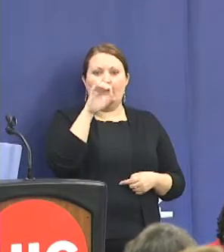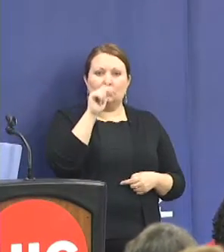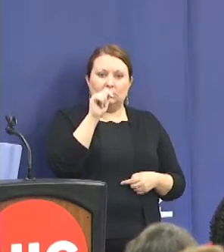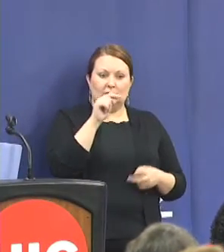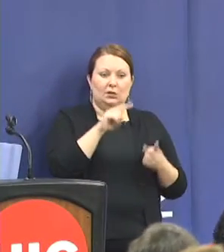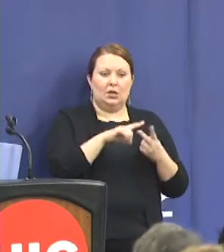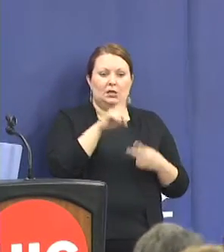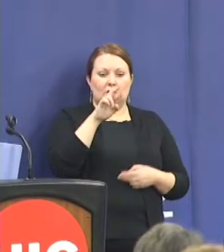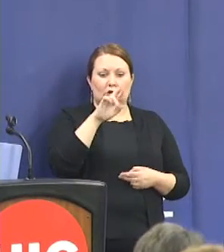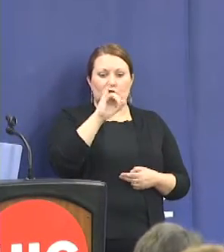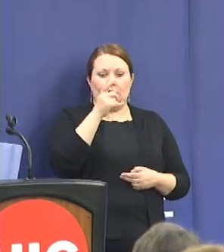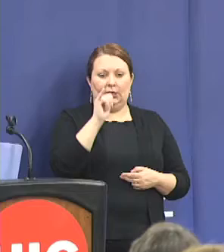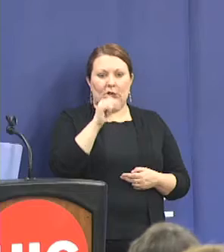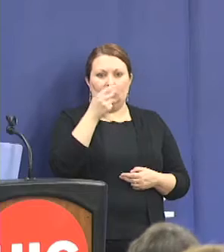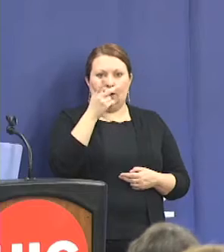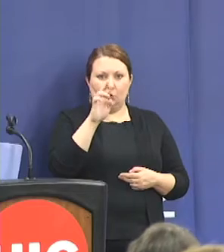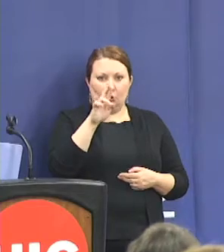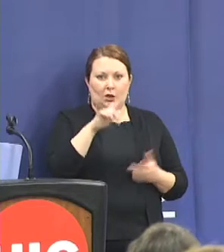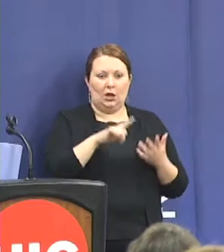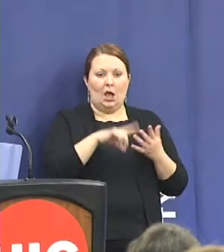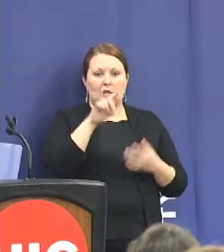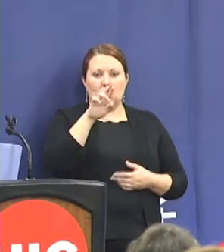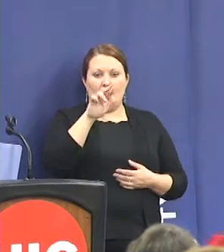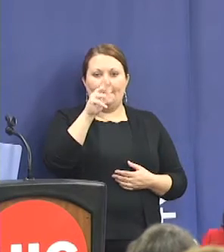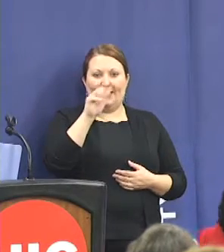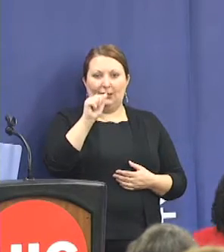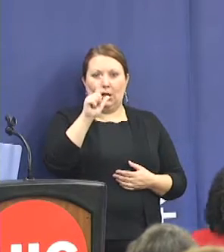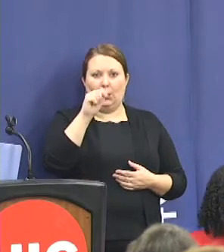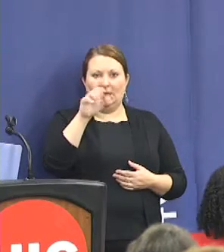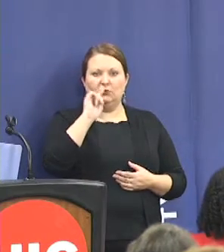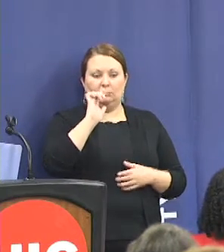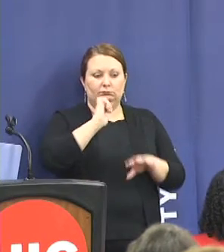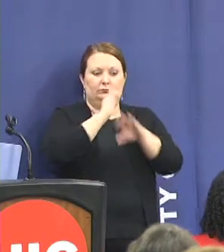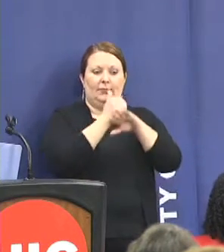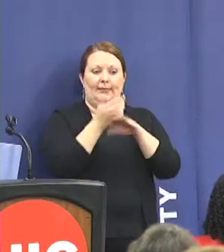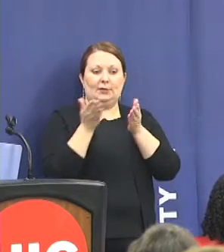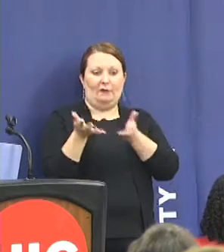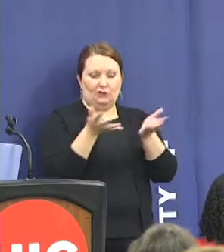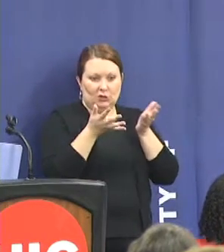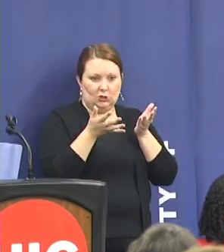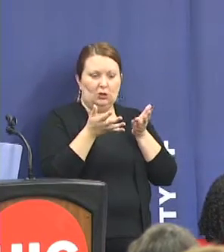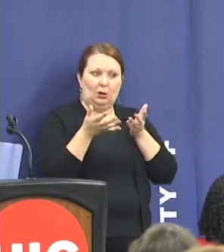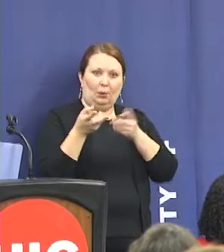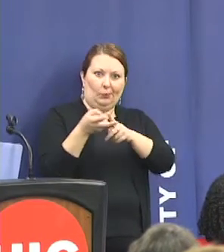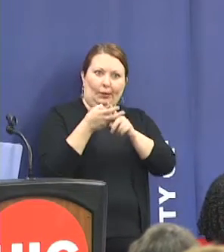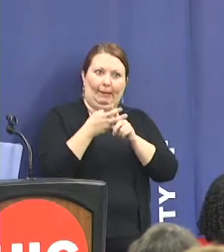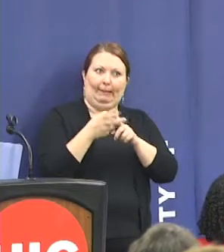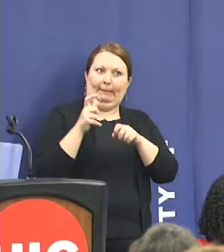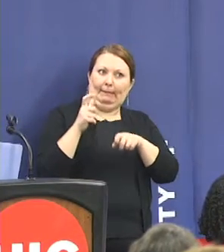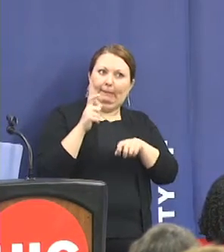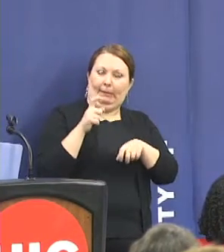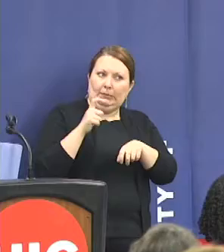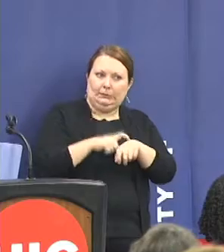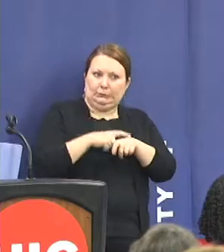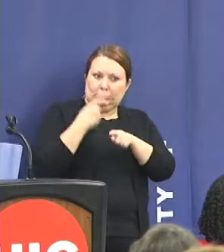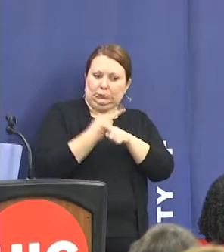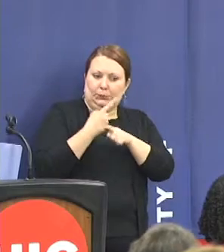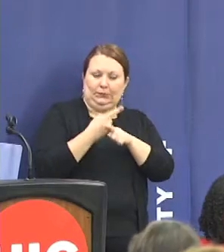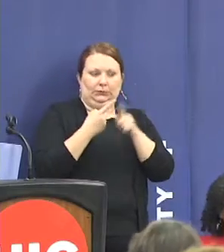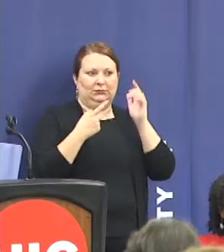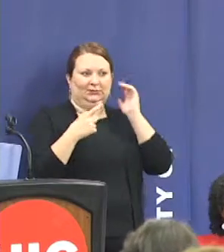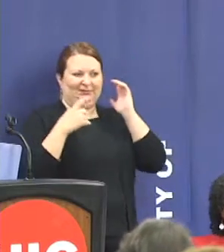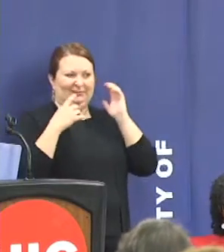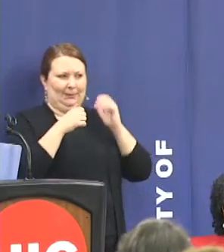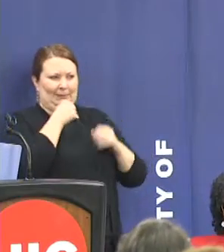Dr. Jenny Breyer and Dr. Amanda Lewis for organizing this conversation and actually bringing a very timely issue to this